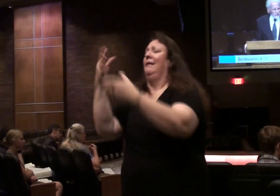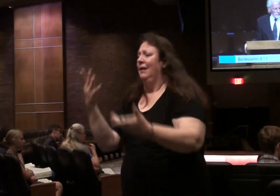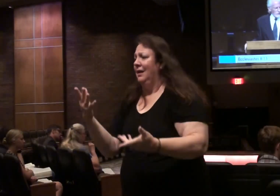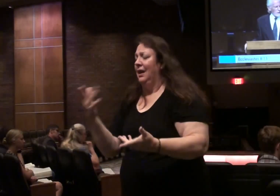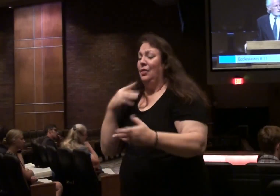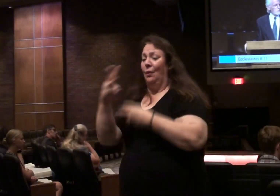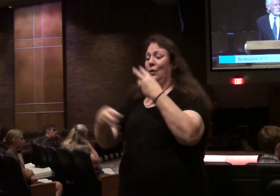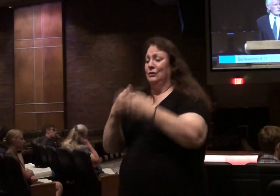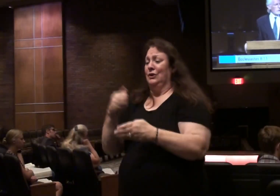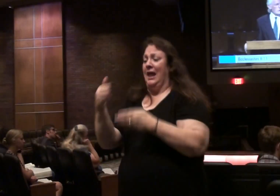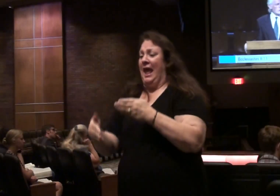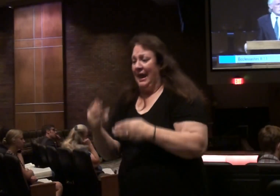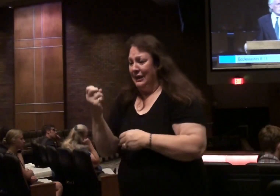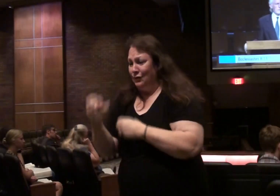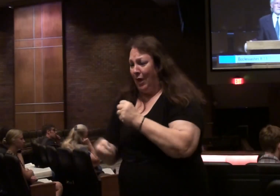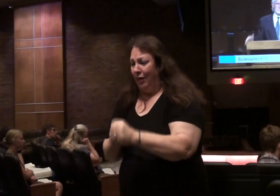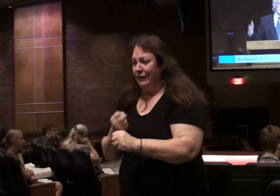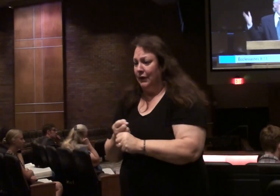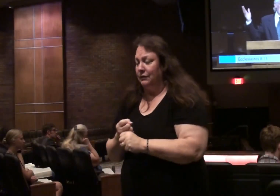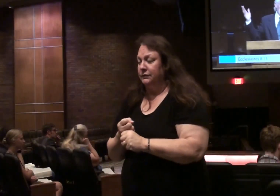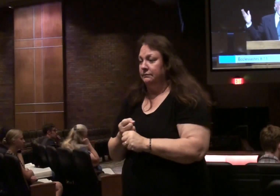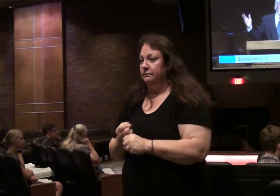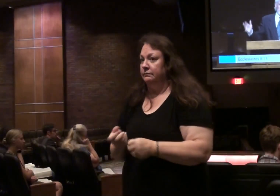world's going to come to an end in 12 years.